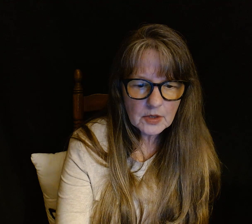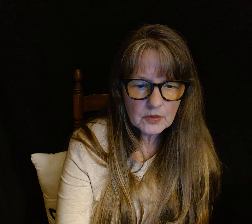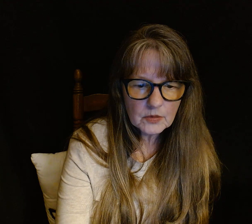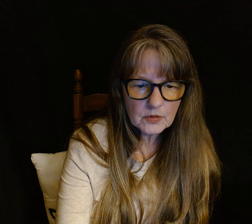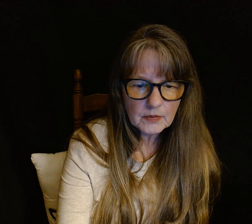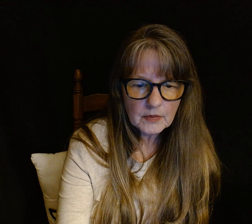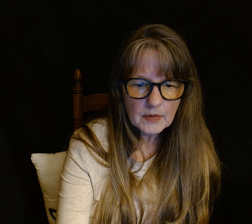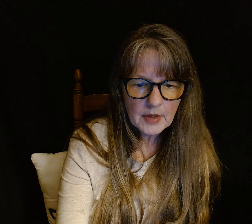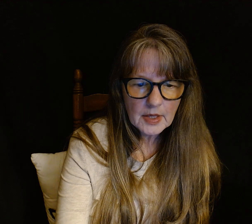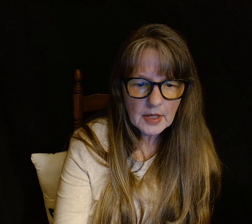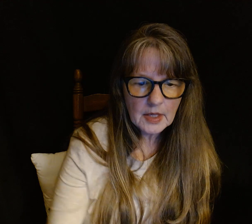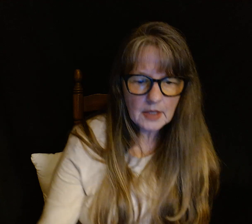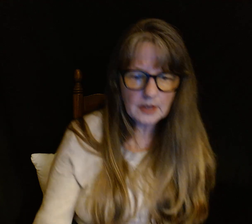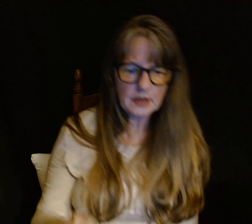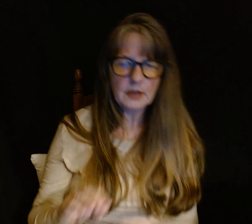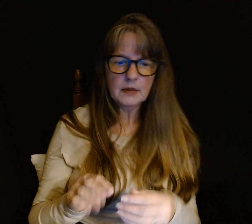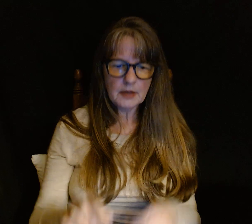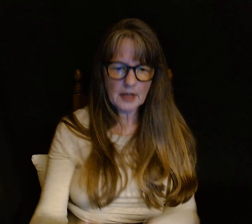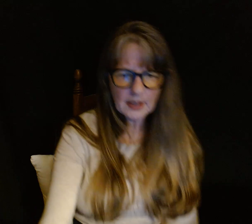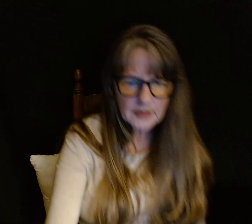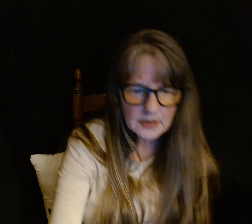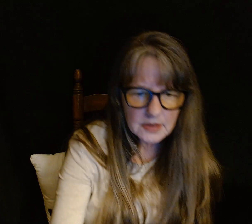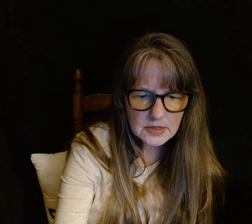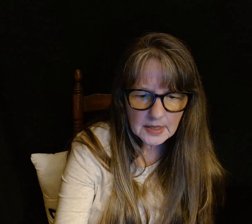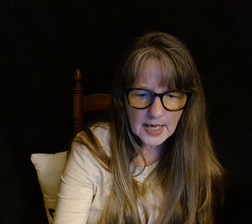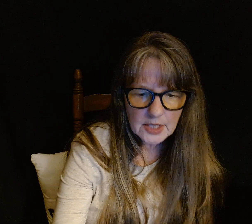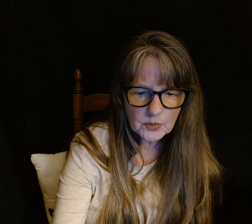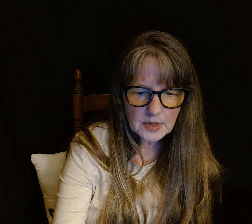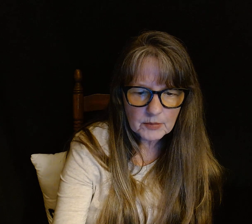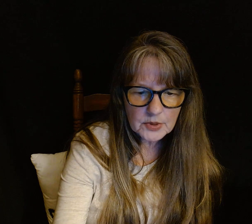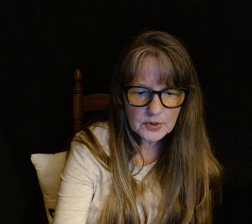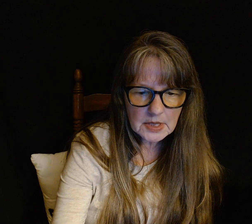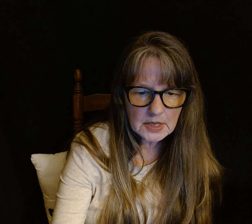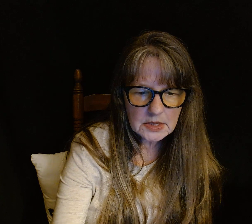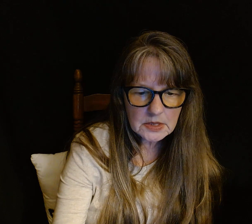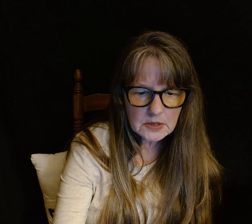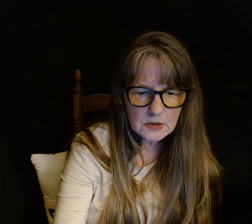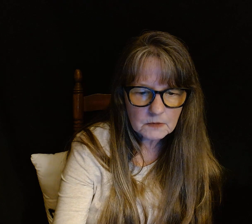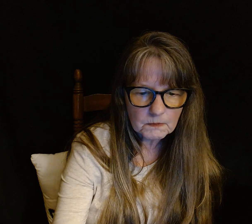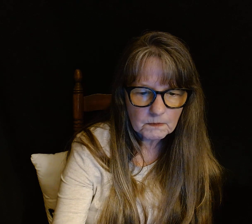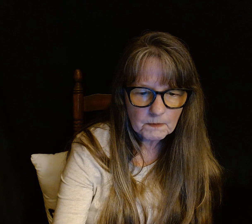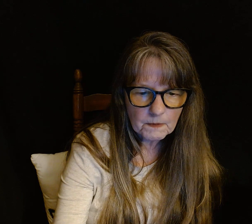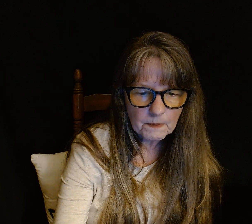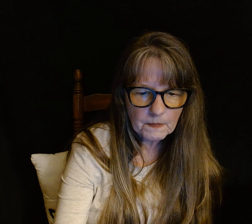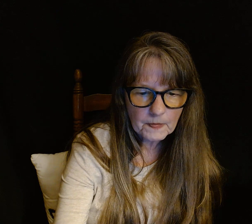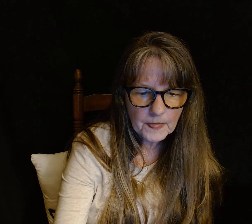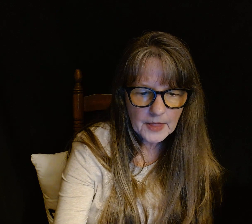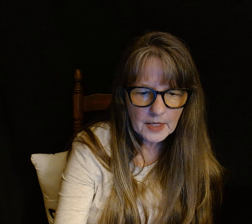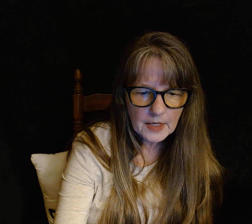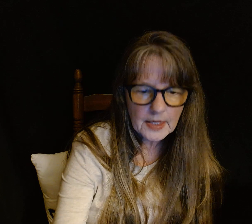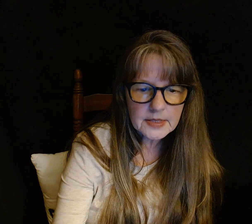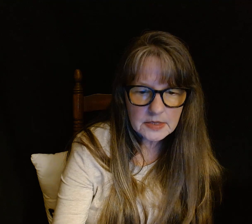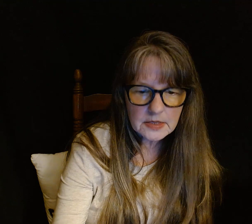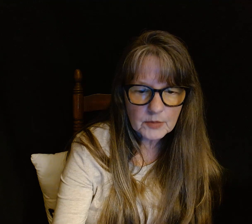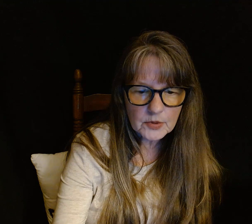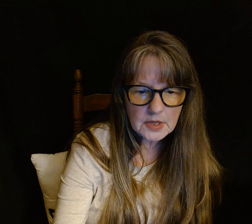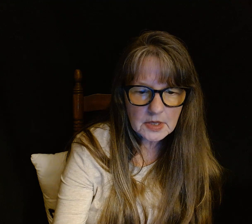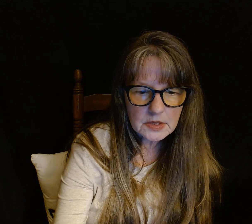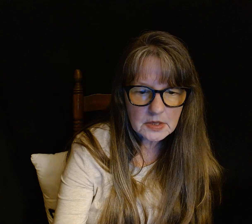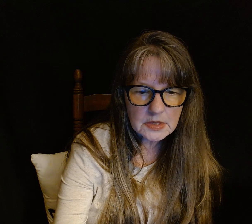So, I think this is the last one, number 6. Yes, number 6 is the